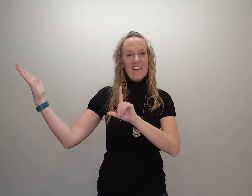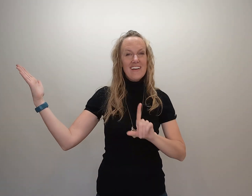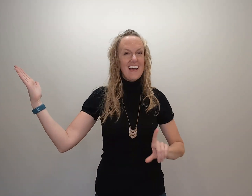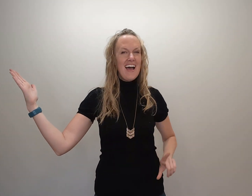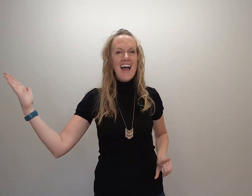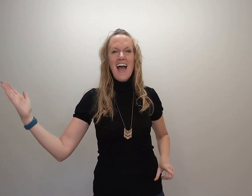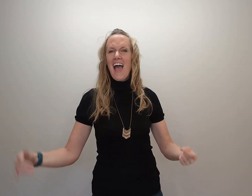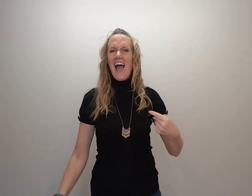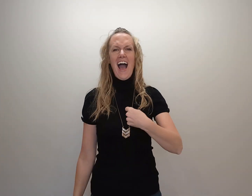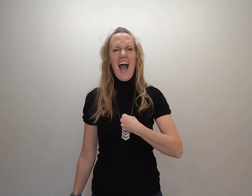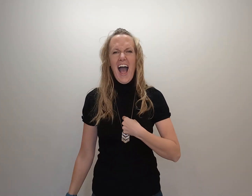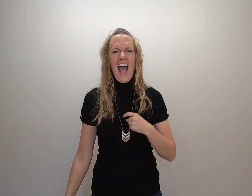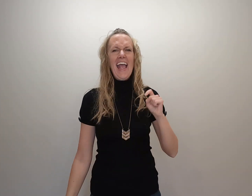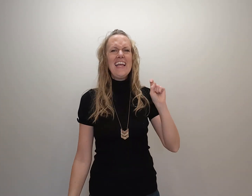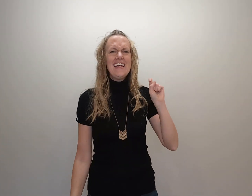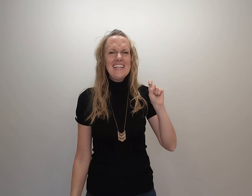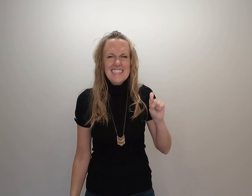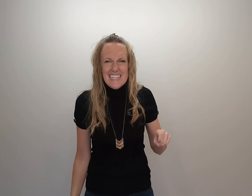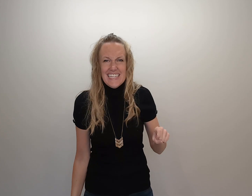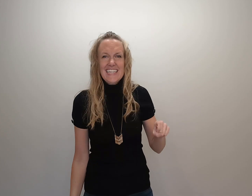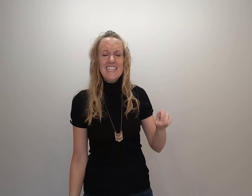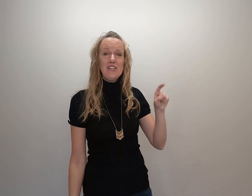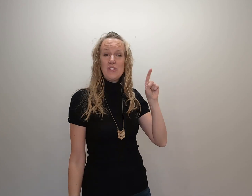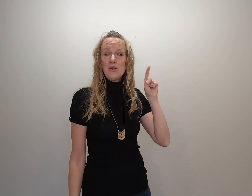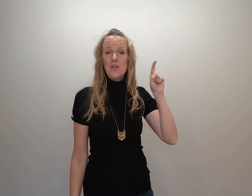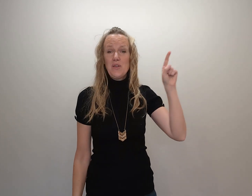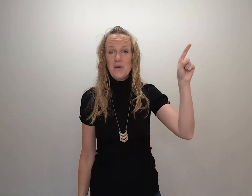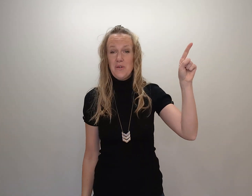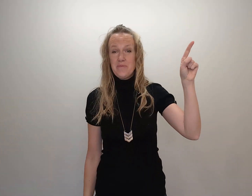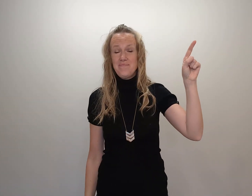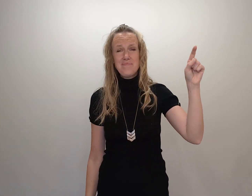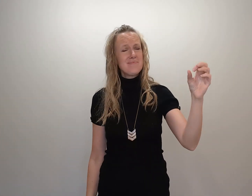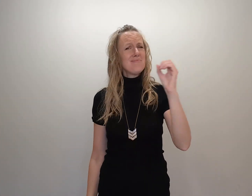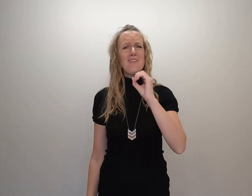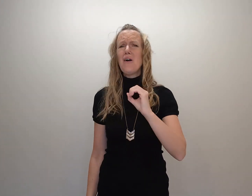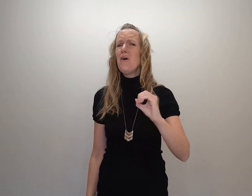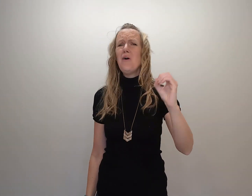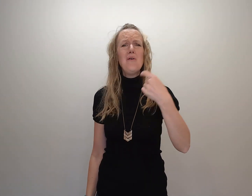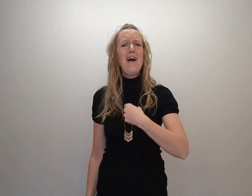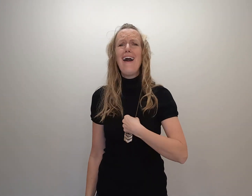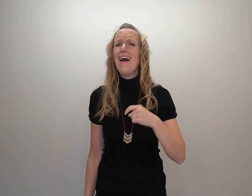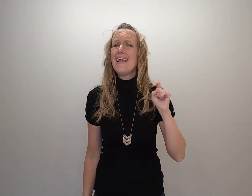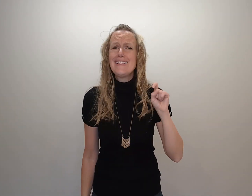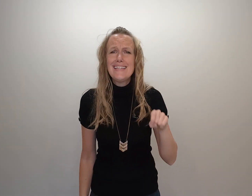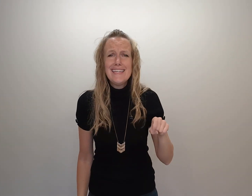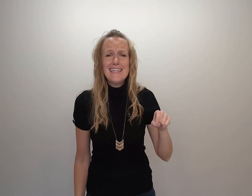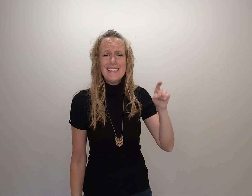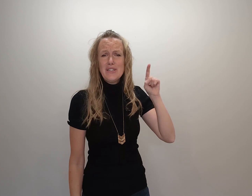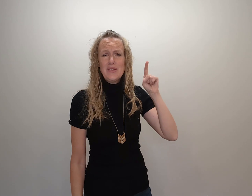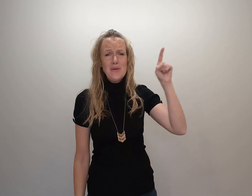Lord, I need you. Oh, I need